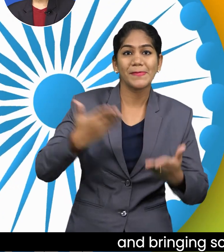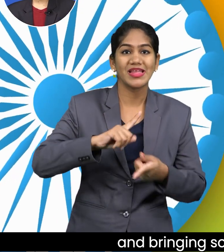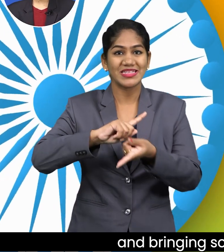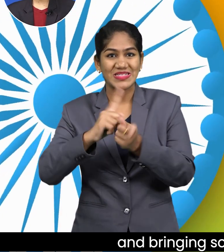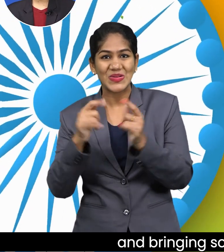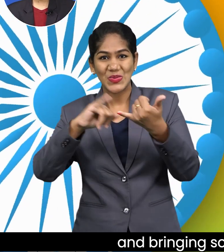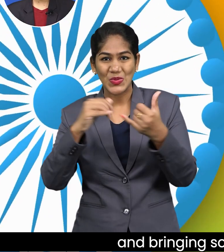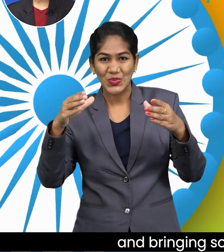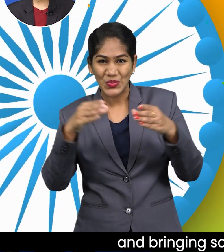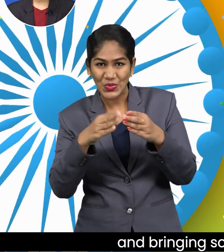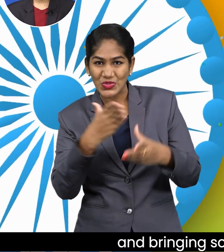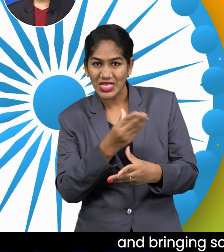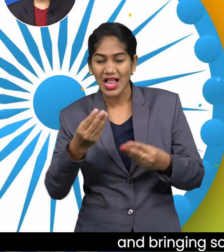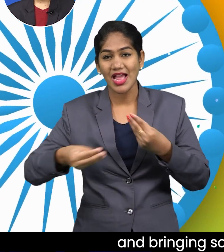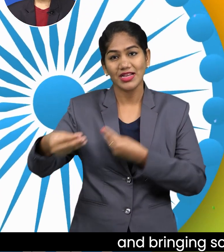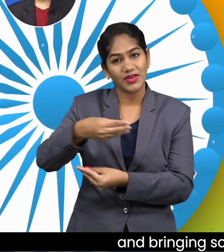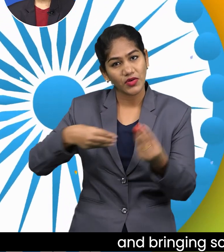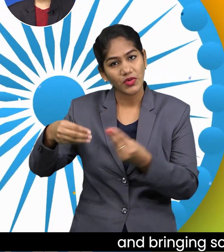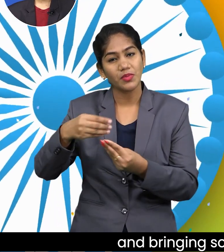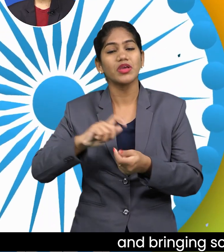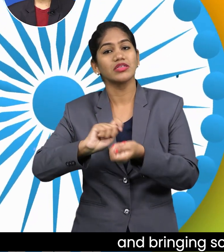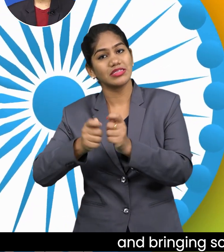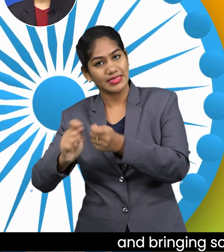and economic changes.